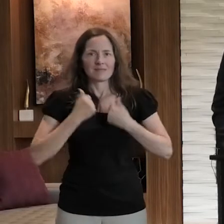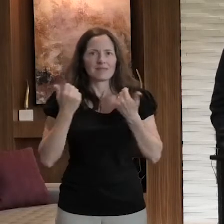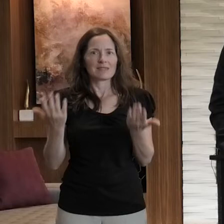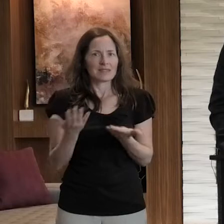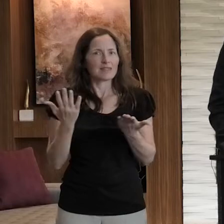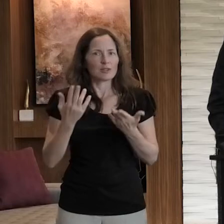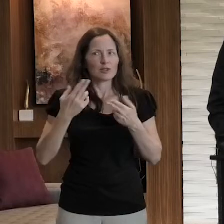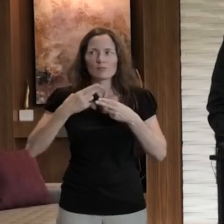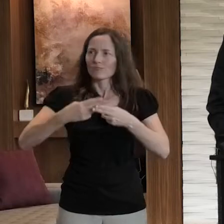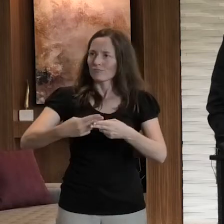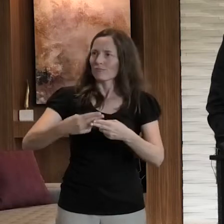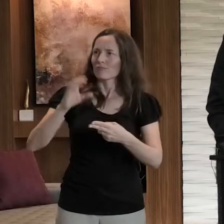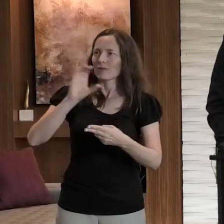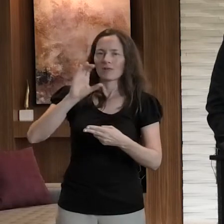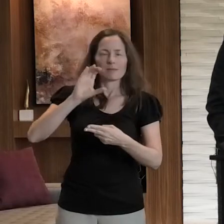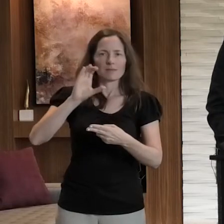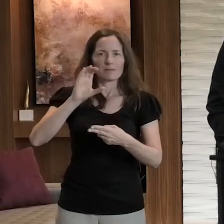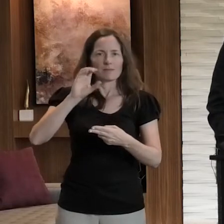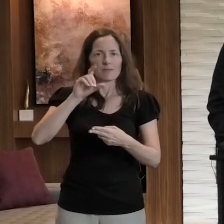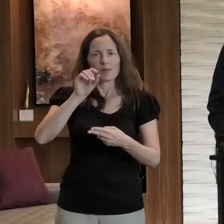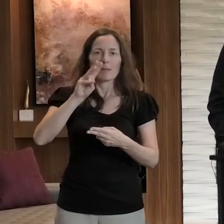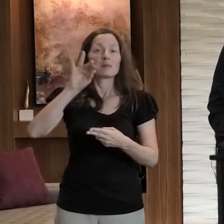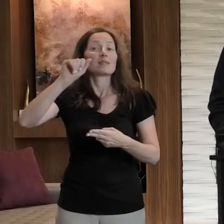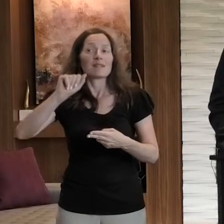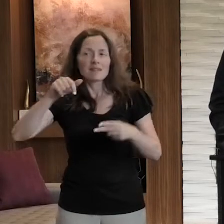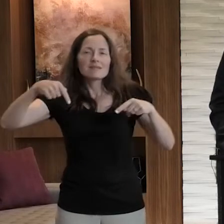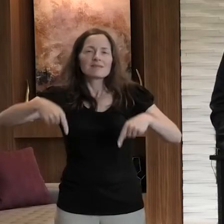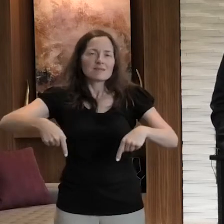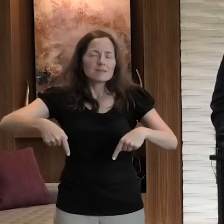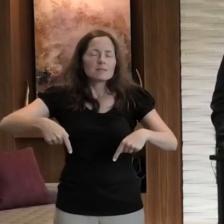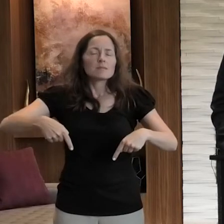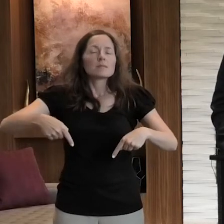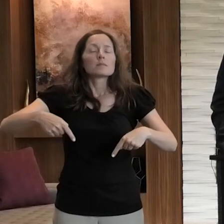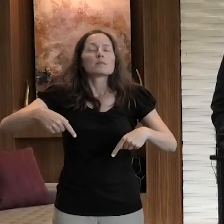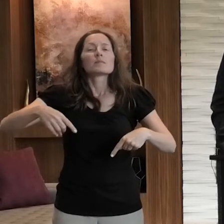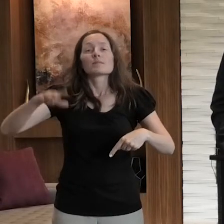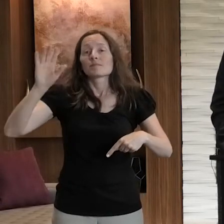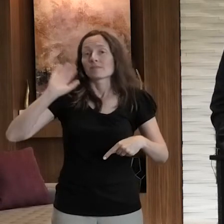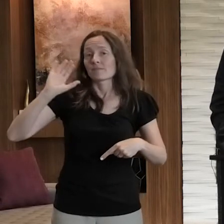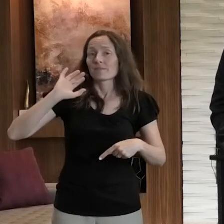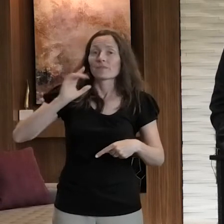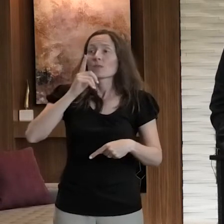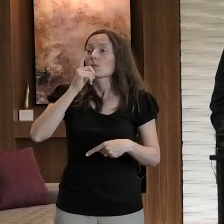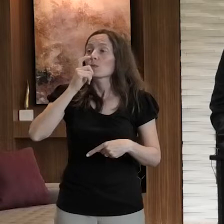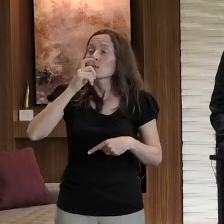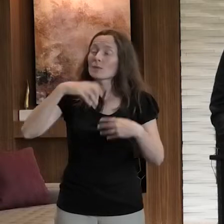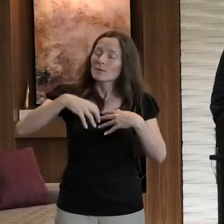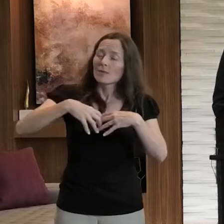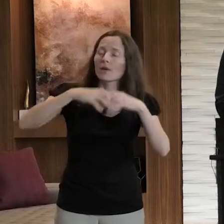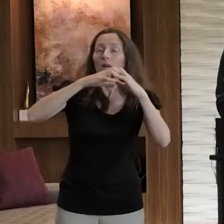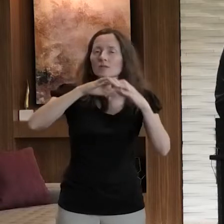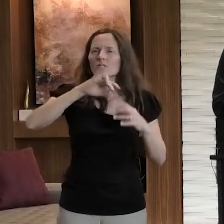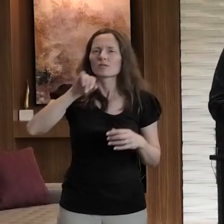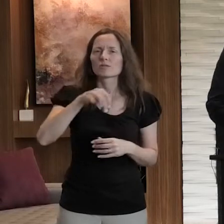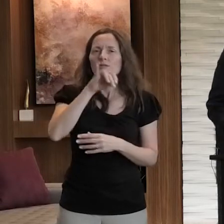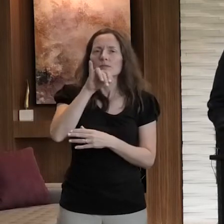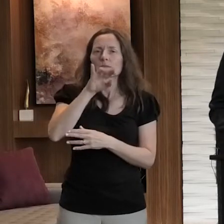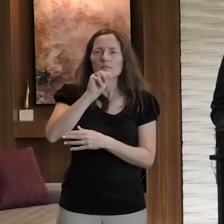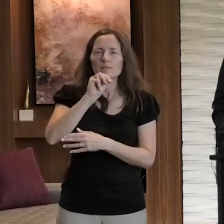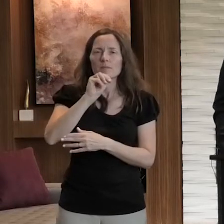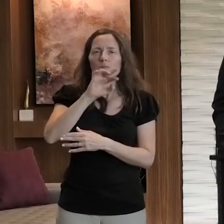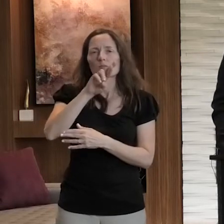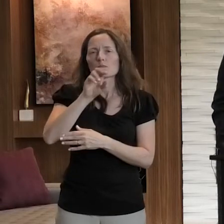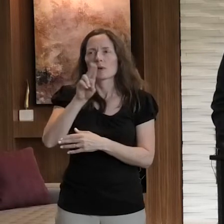Columbia, that was built on the foundation of the values of a Jim Rouse. But even more than that,